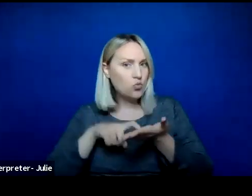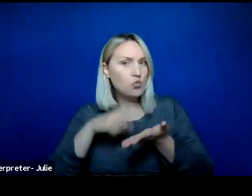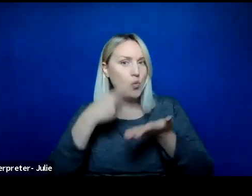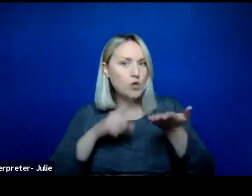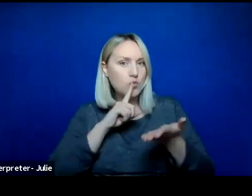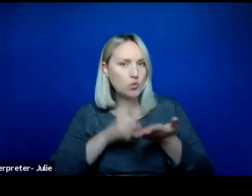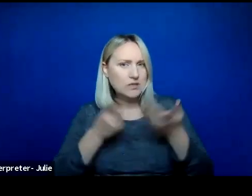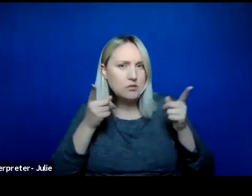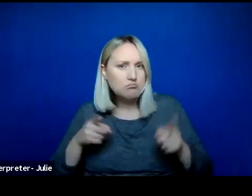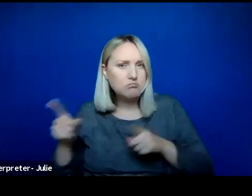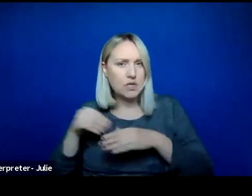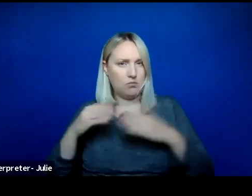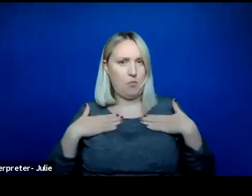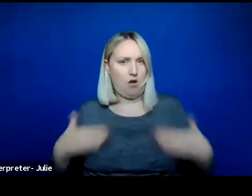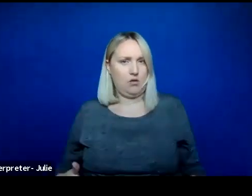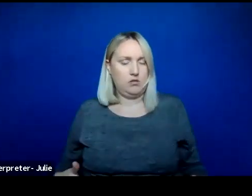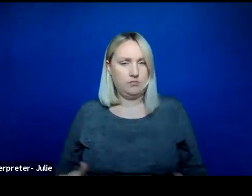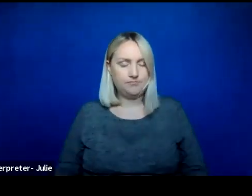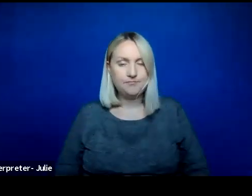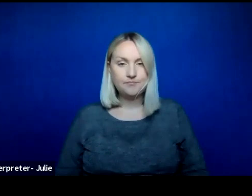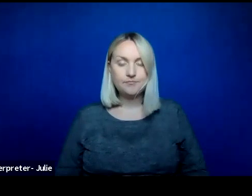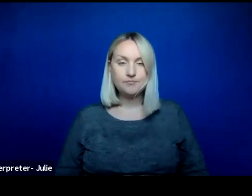really going on right now.